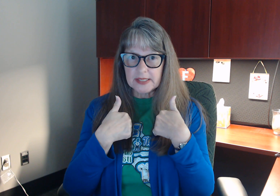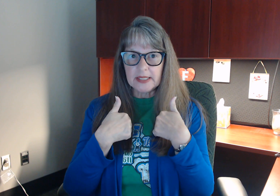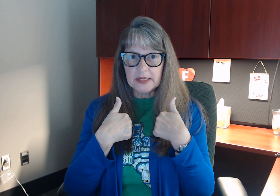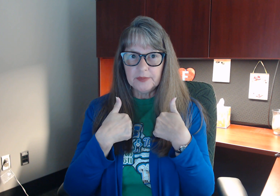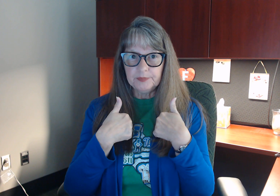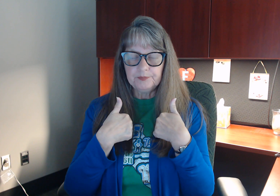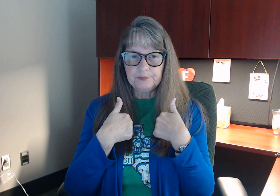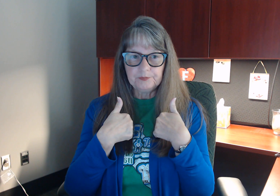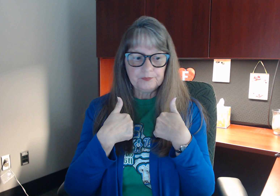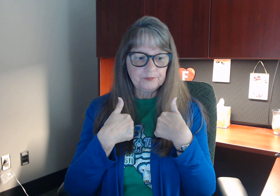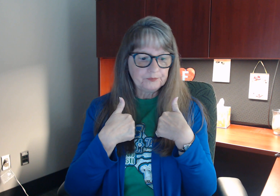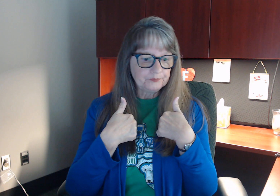it.